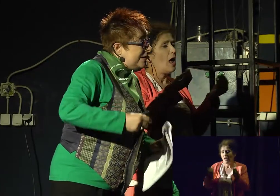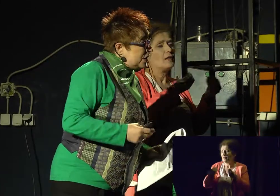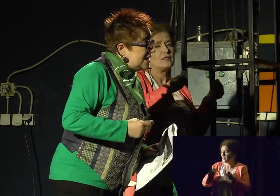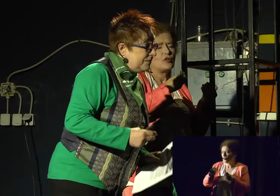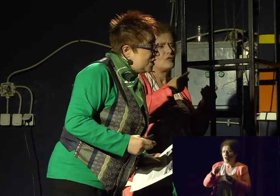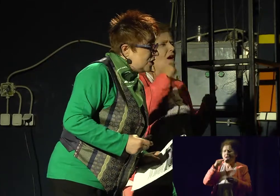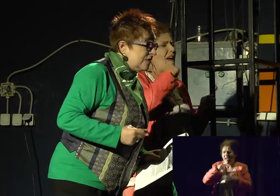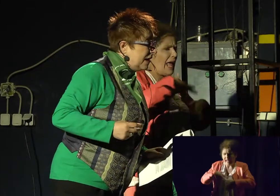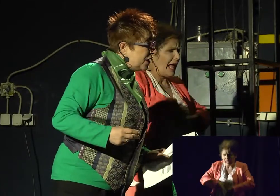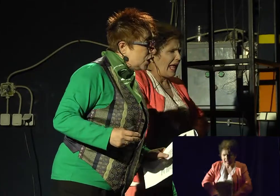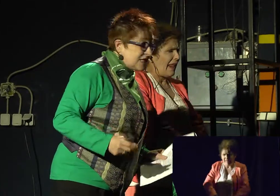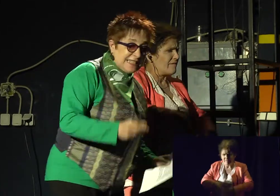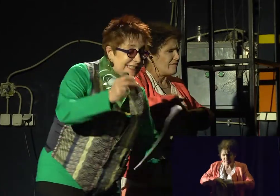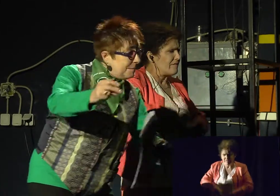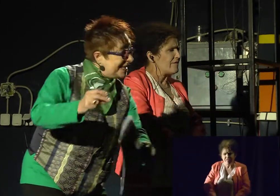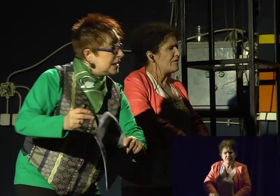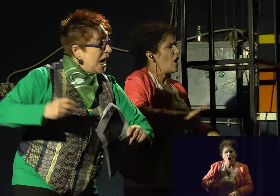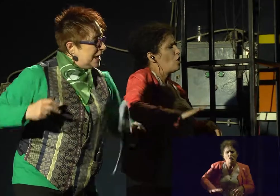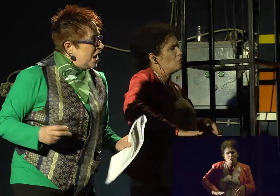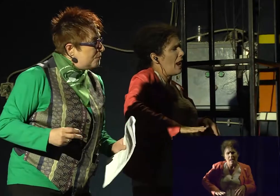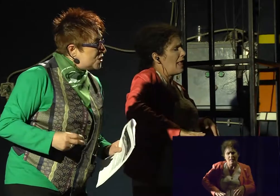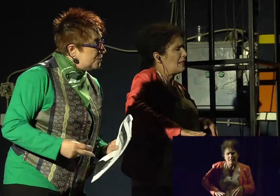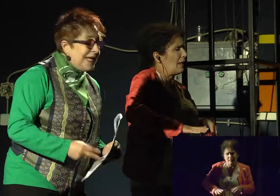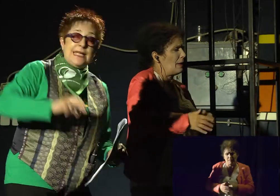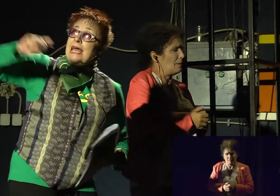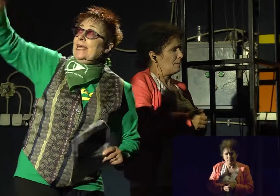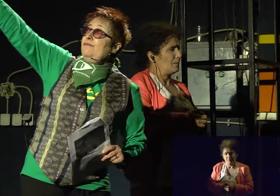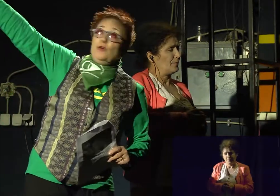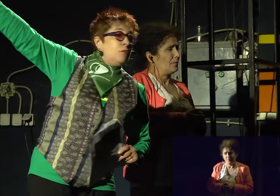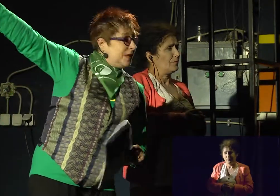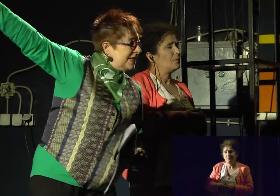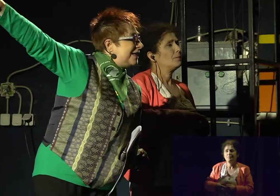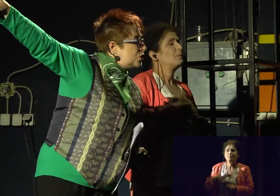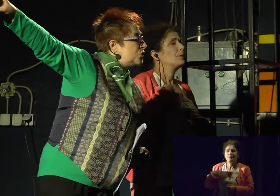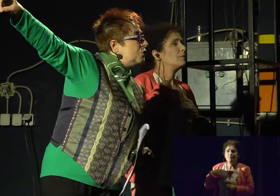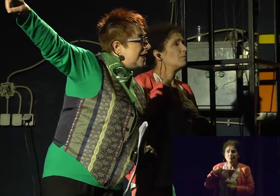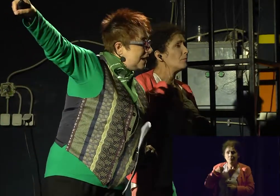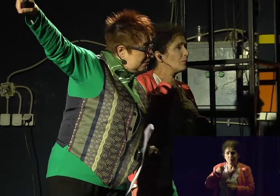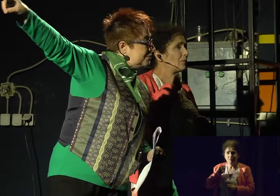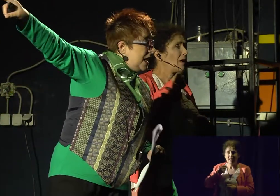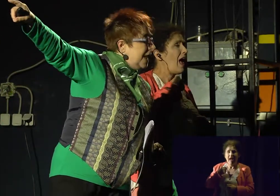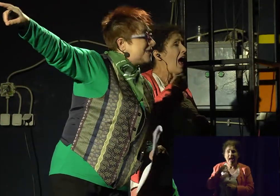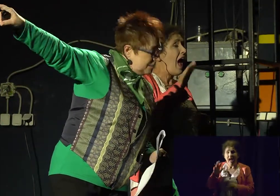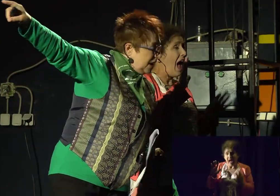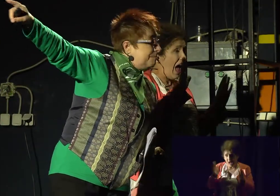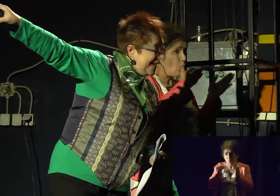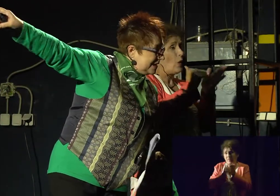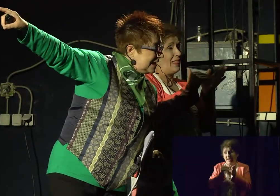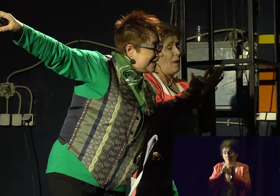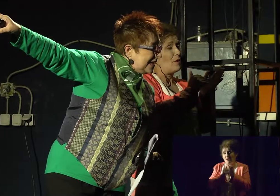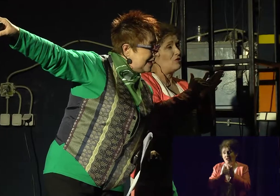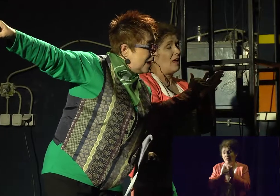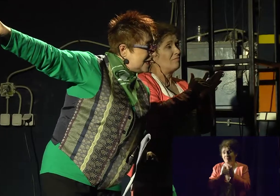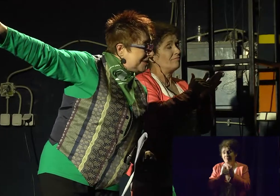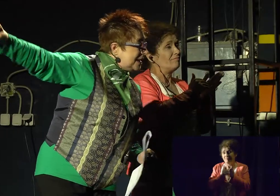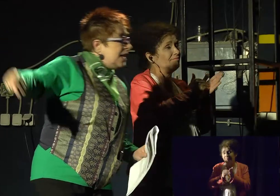was either a salvation of a curse, because it depended on how much you bled. And if you got to a bed